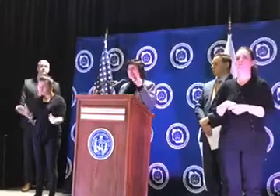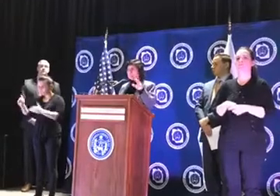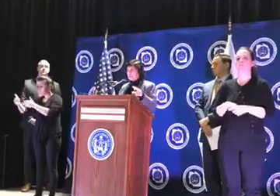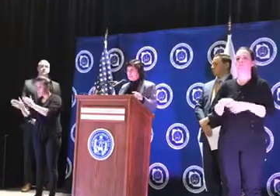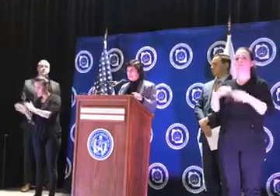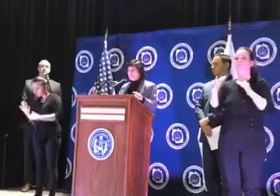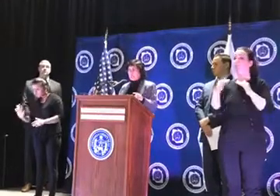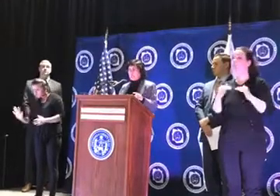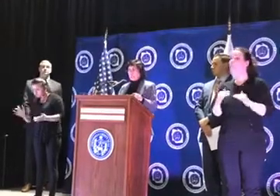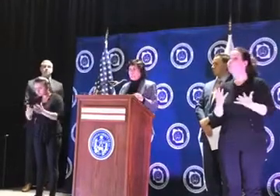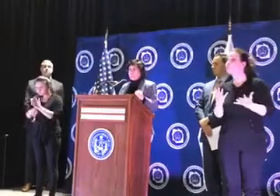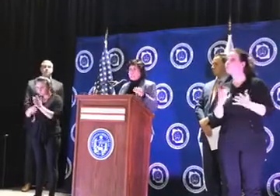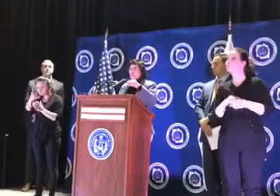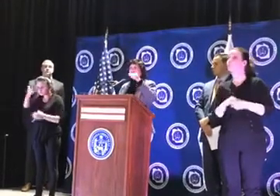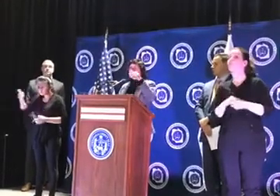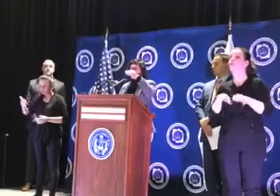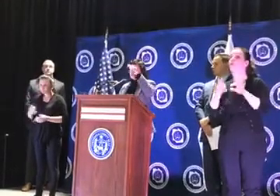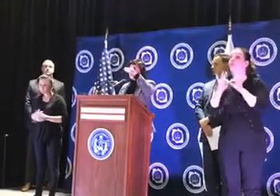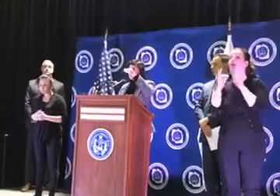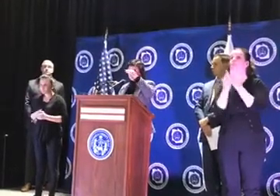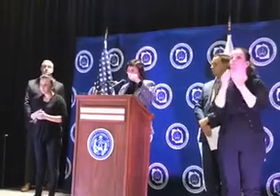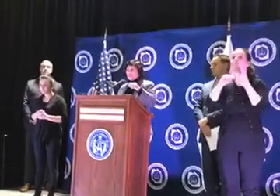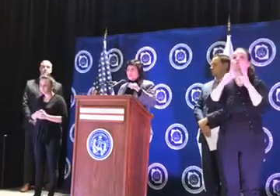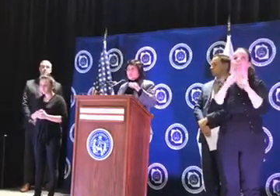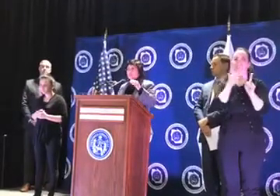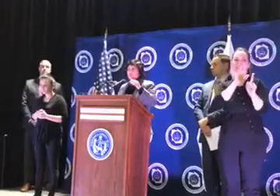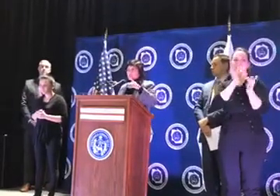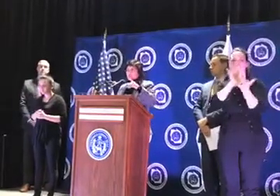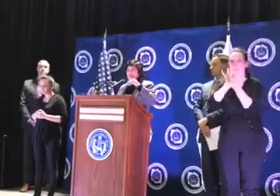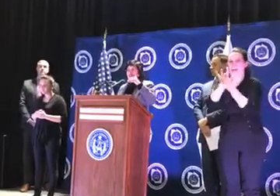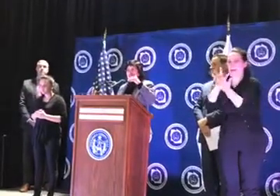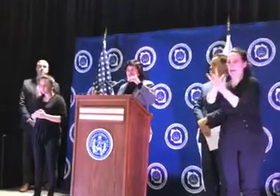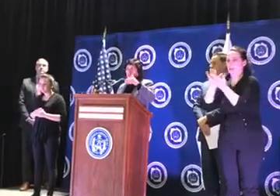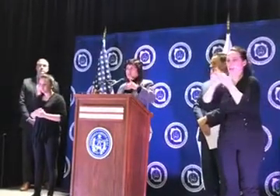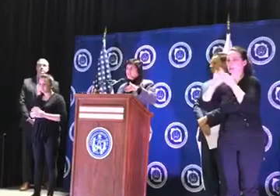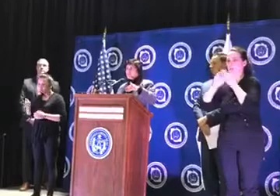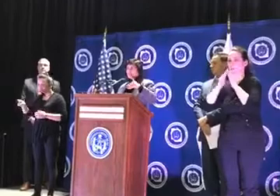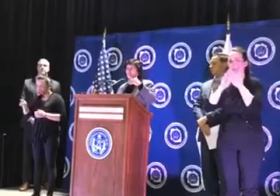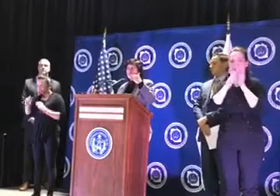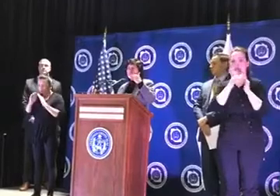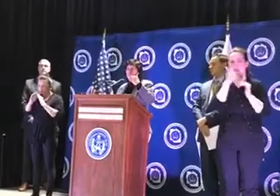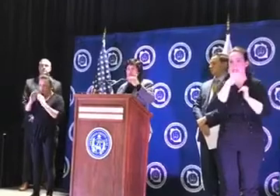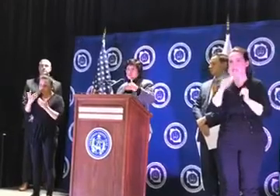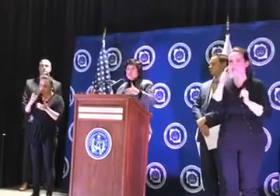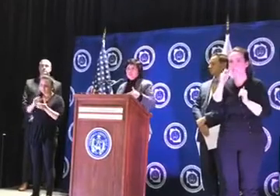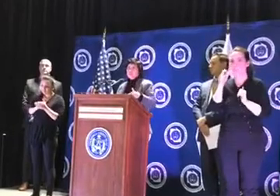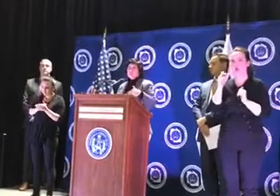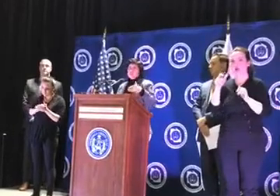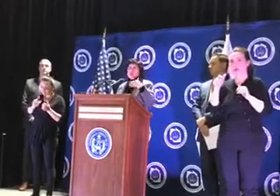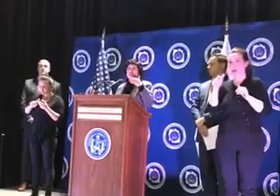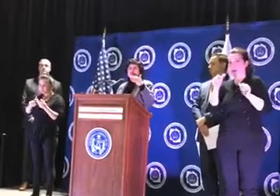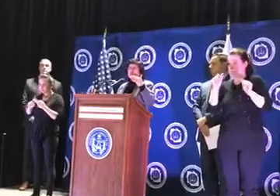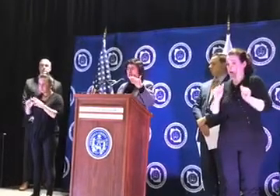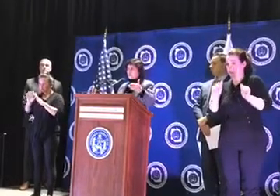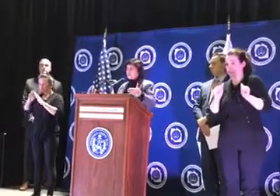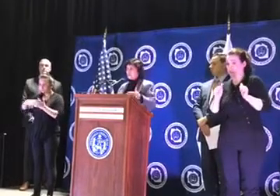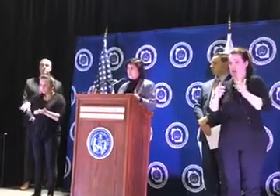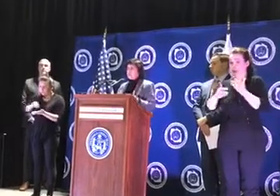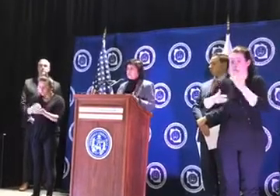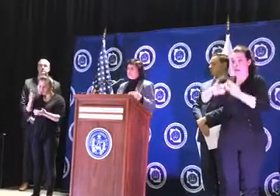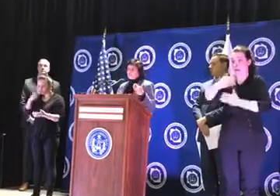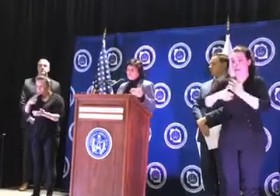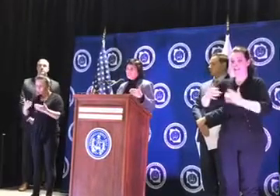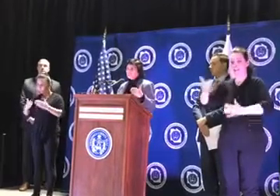them in the community where they have, and also locate them into their trajectory, whether they went to grocery shopping, whether they went to the